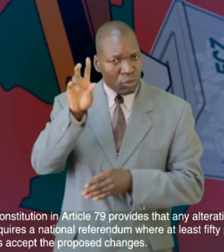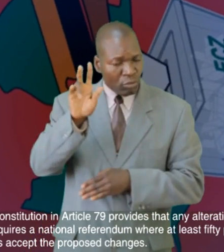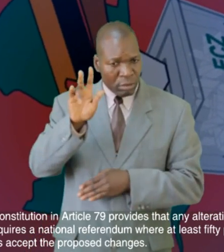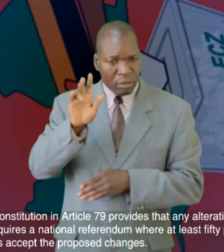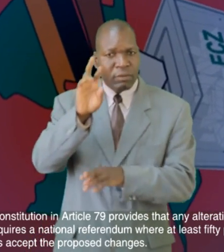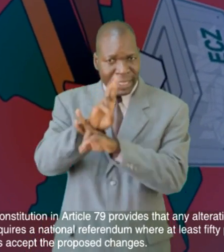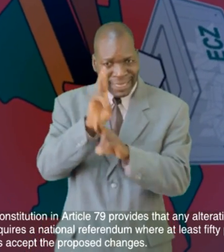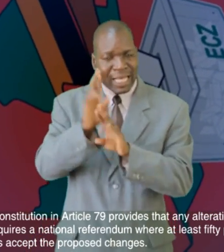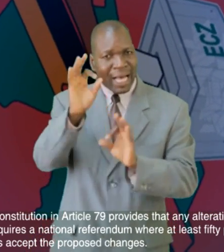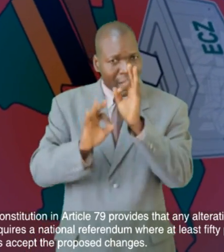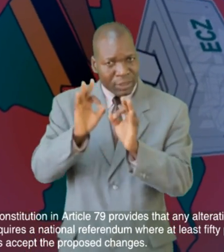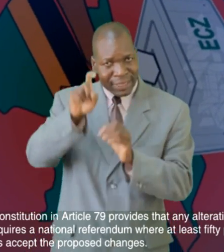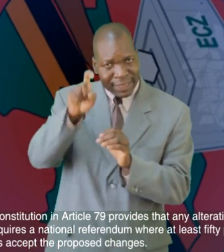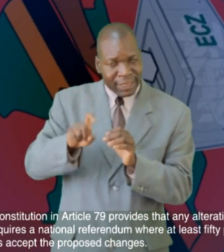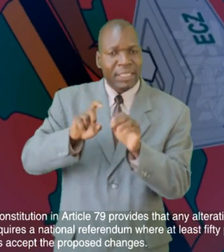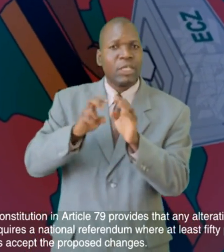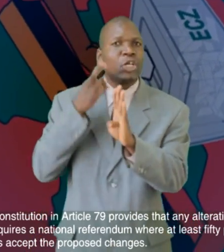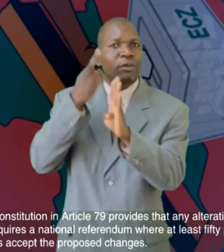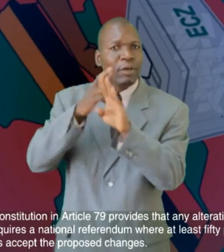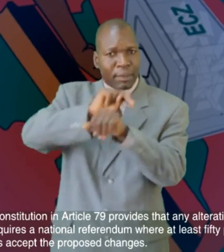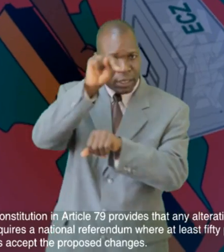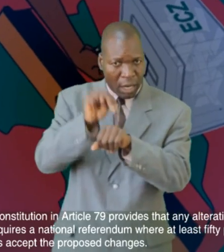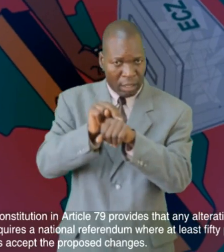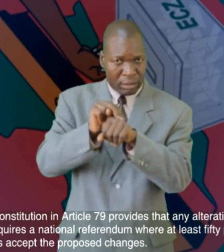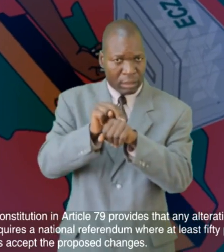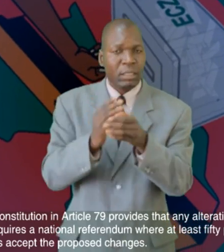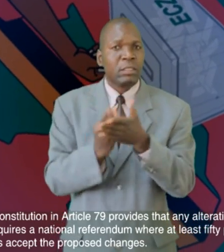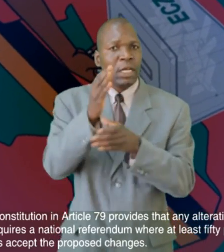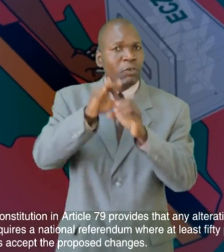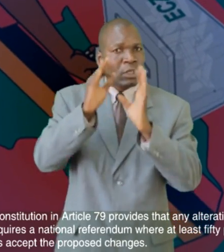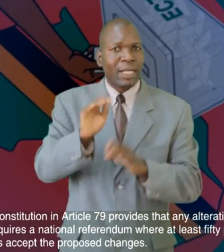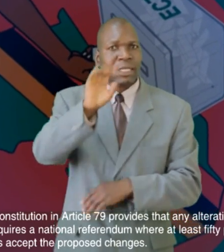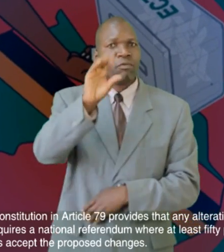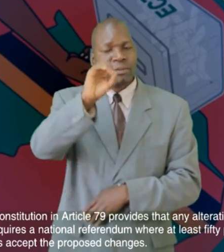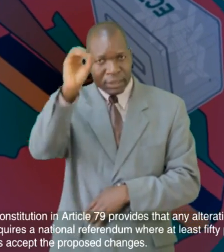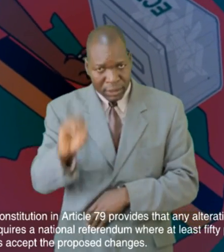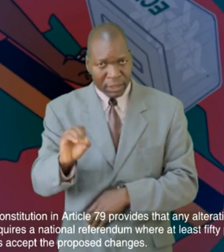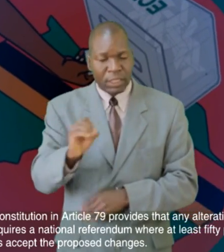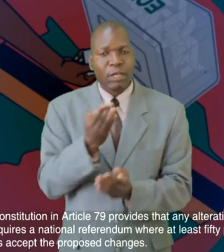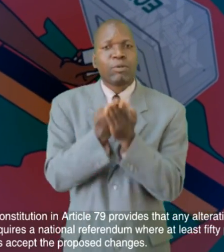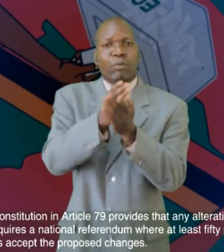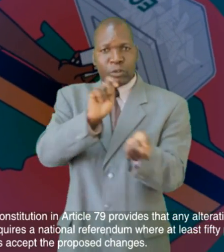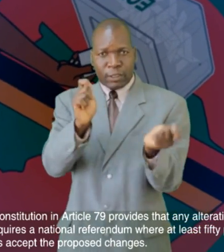a national referendum where at least 50% of eligible voters accept the proposed